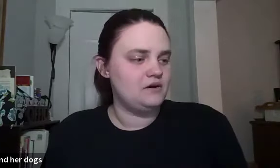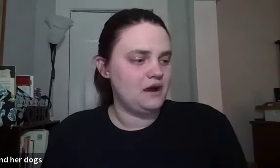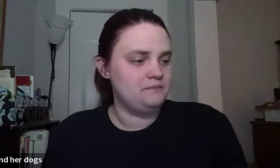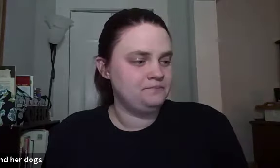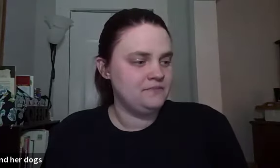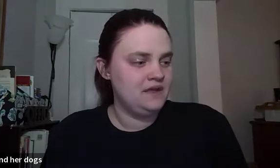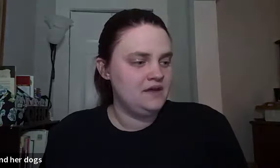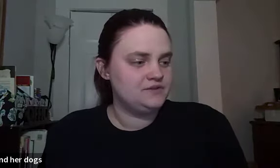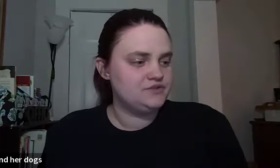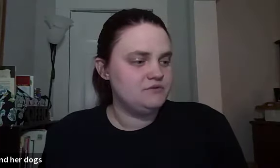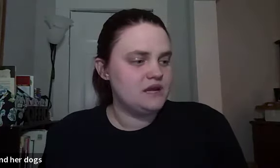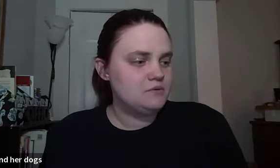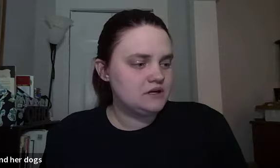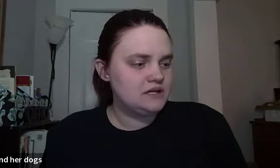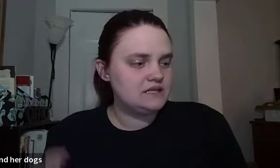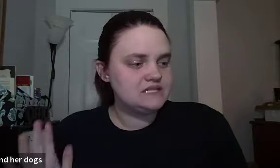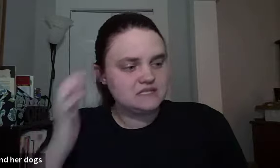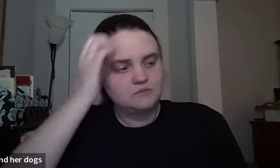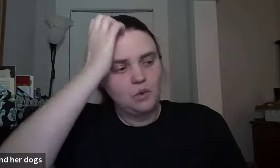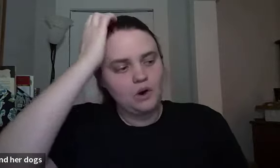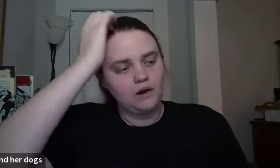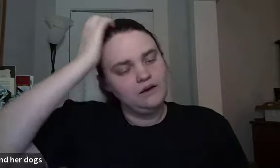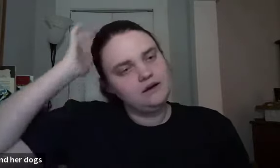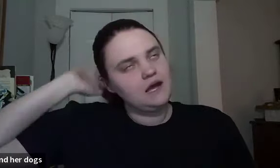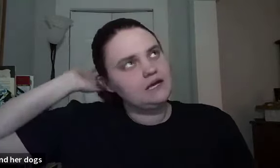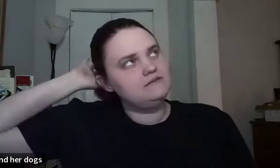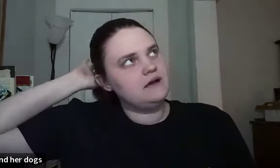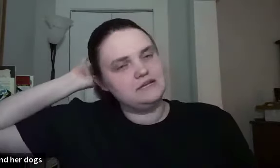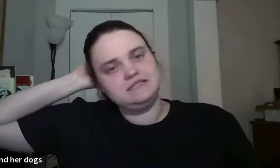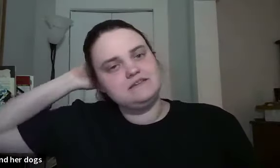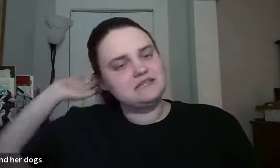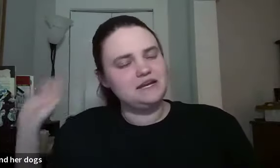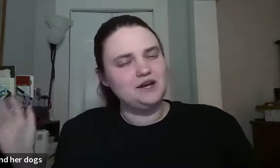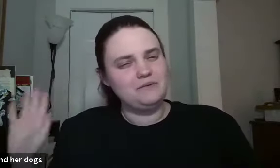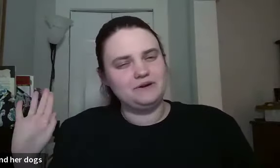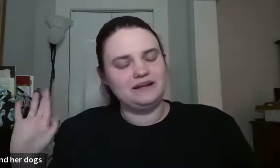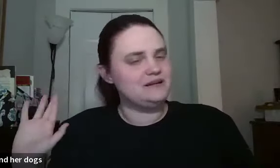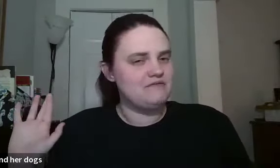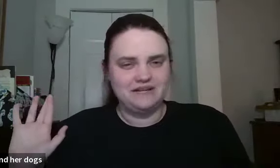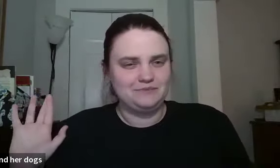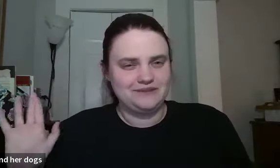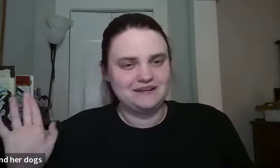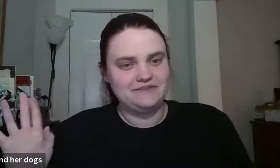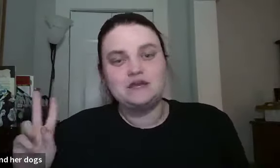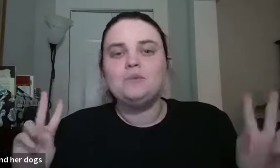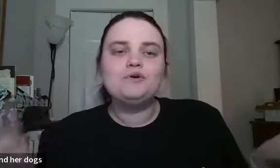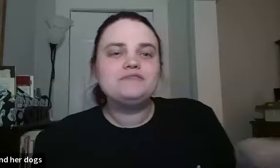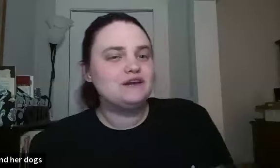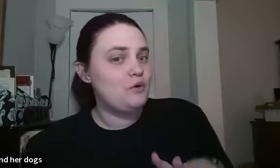Okay. So now we're going to get into some more kind of, I say this and I know we're going to end up having an animal that's not this, more of the